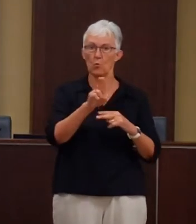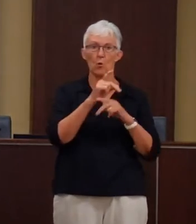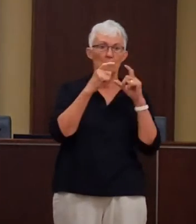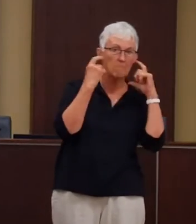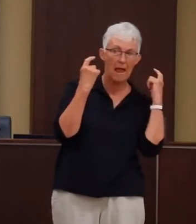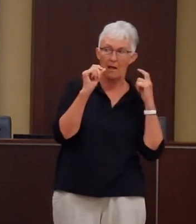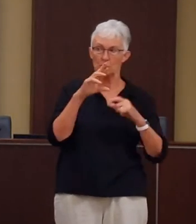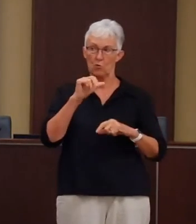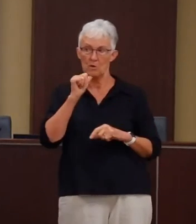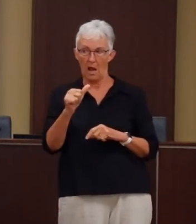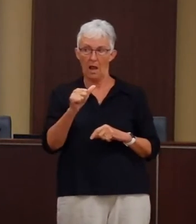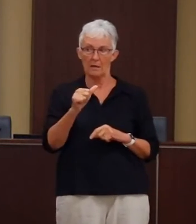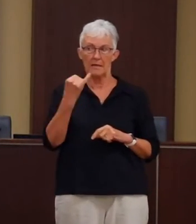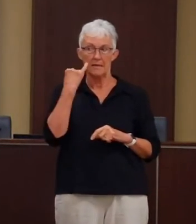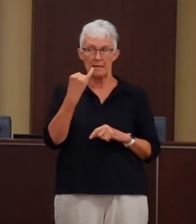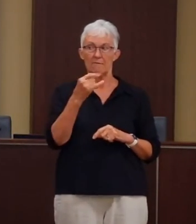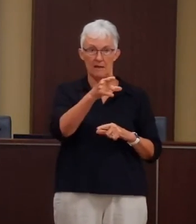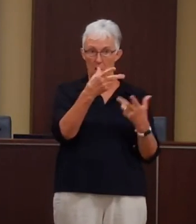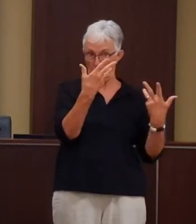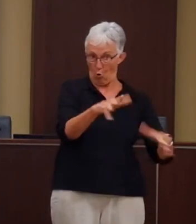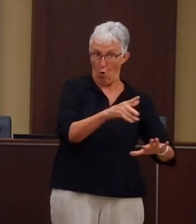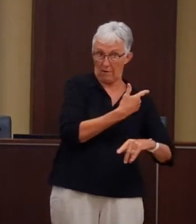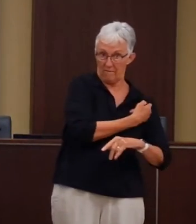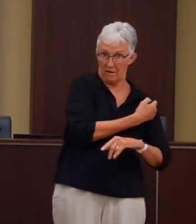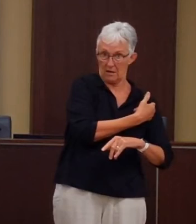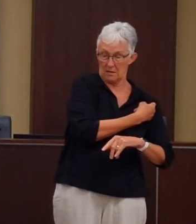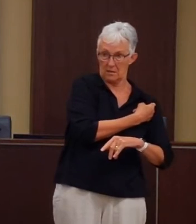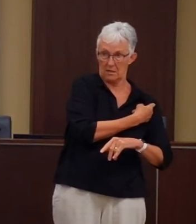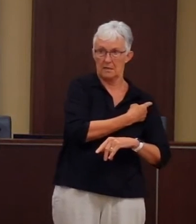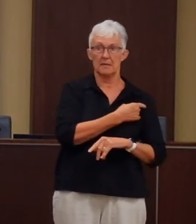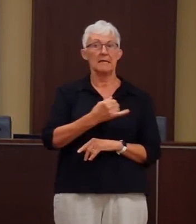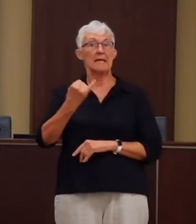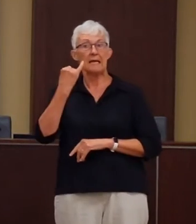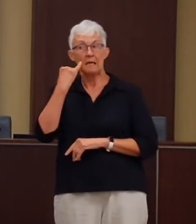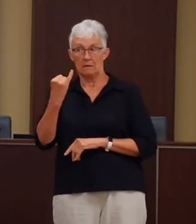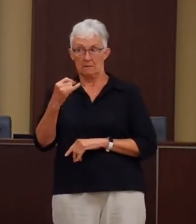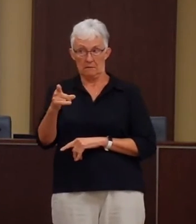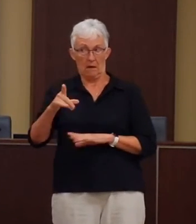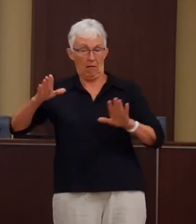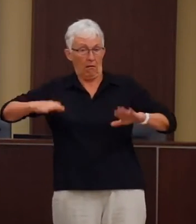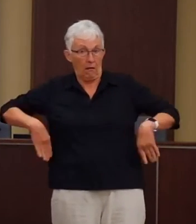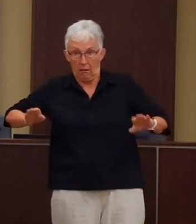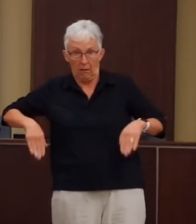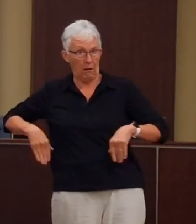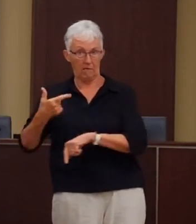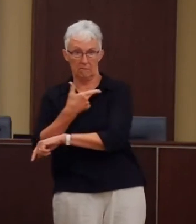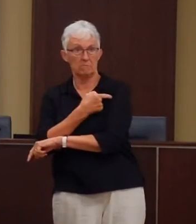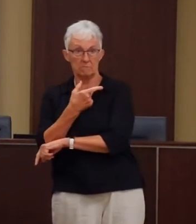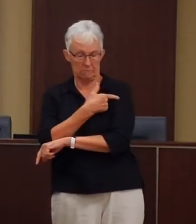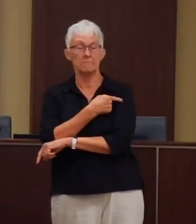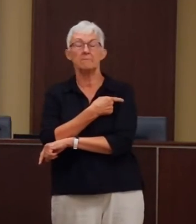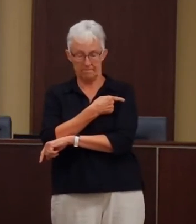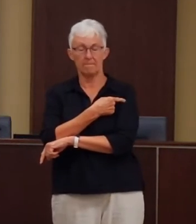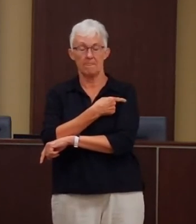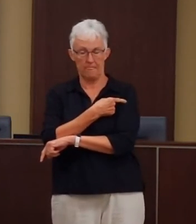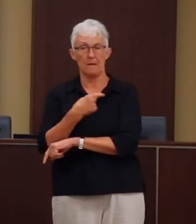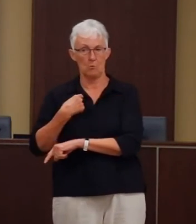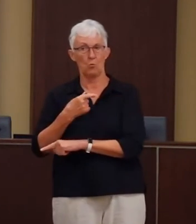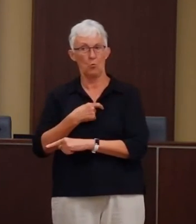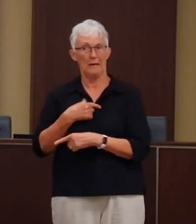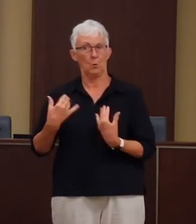vaccinated. Face coverings will be strongly recommended for students who are not fully